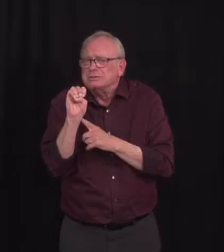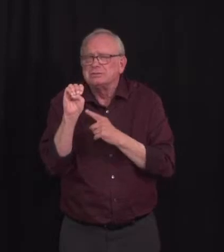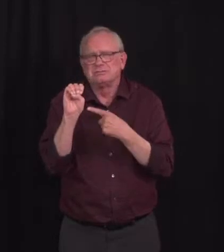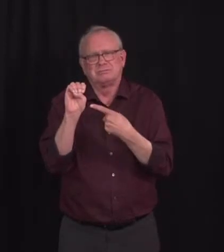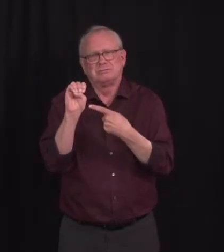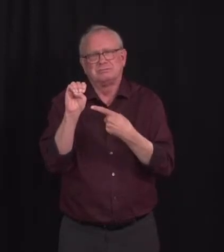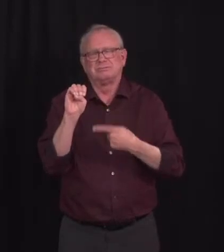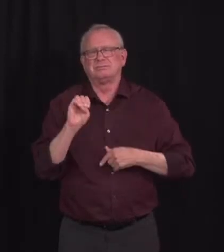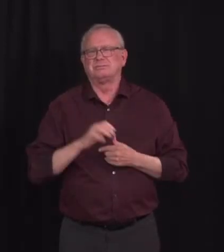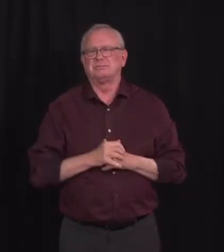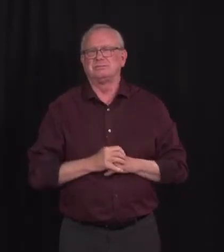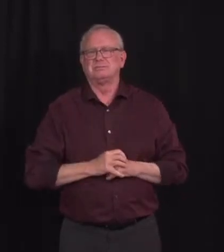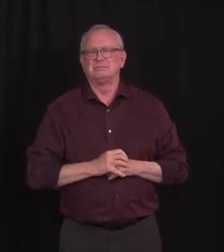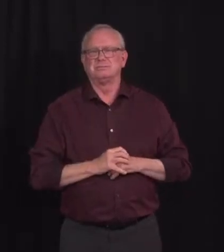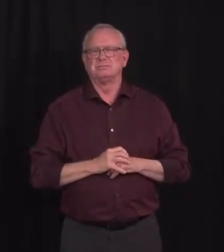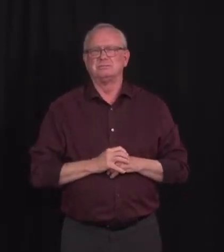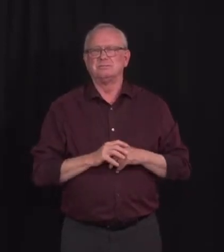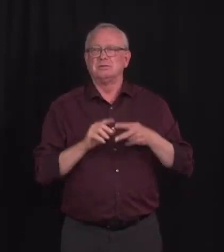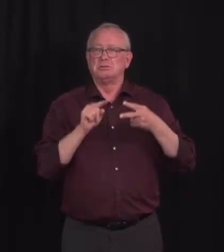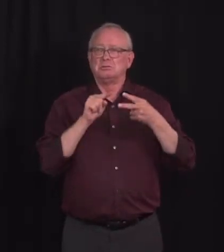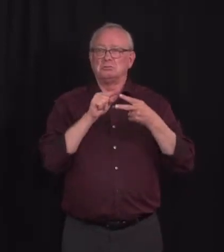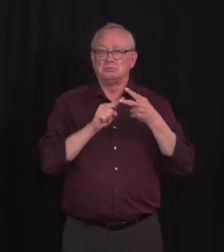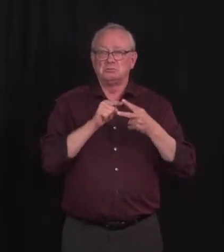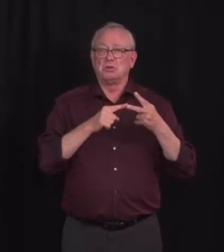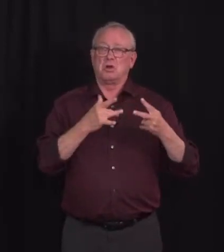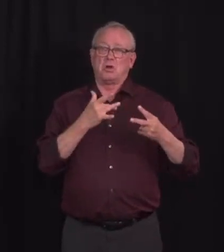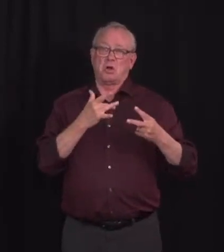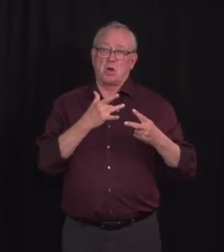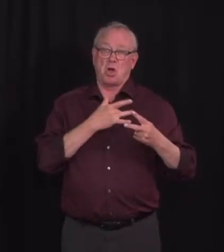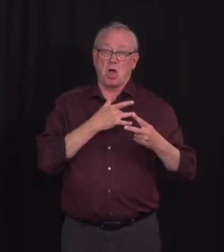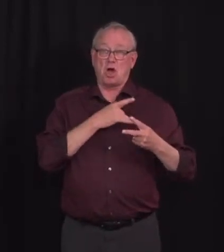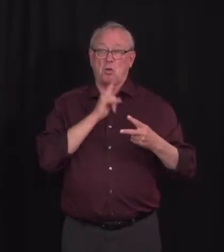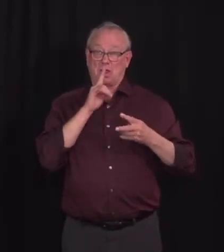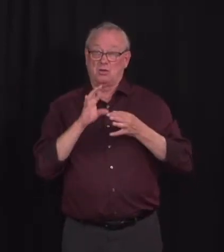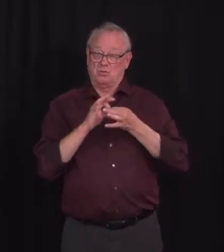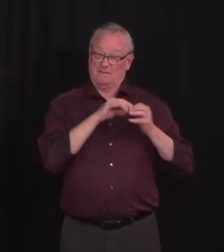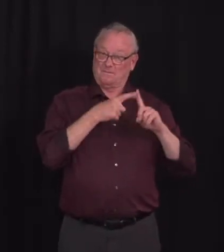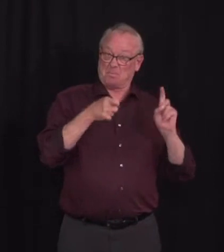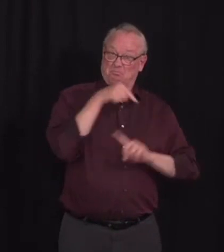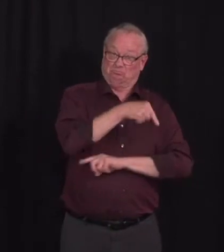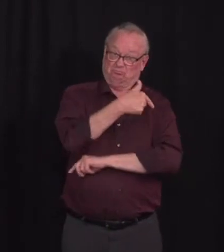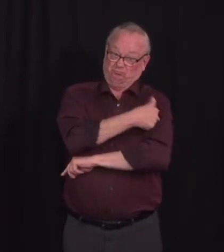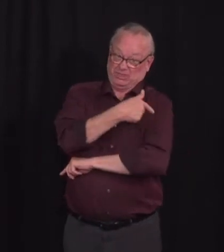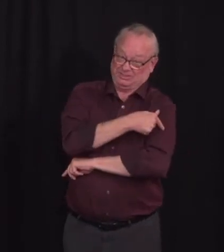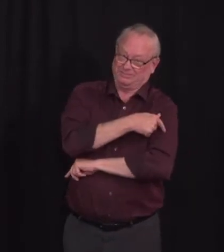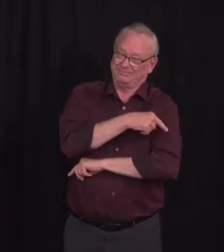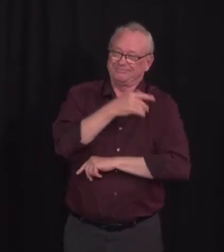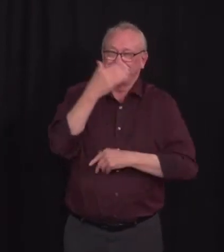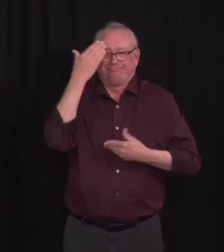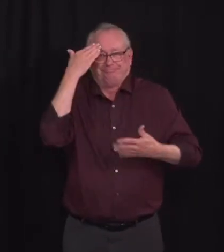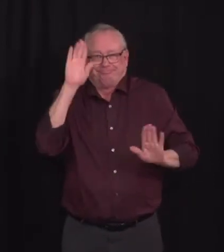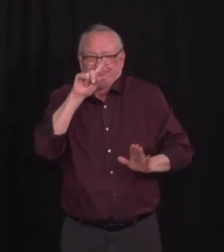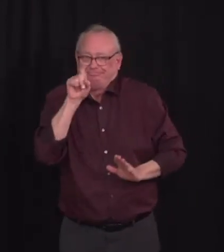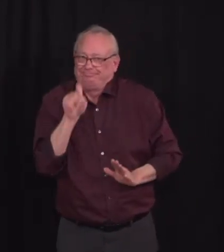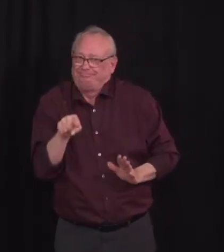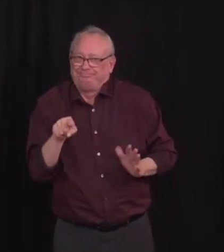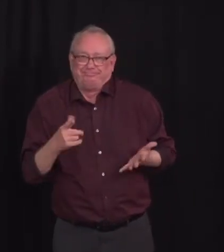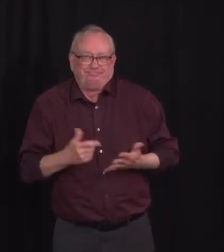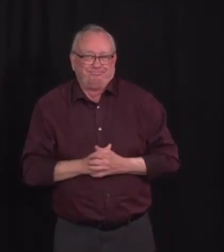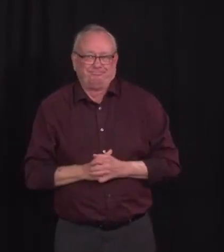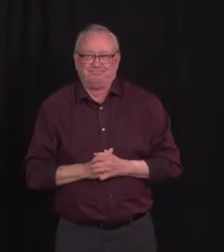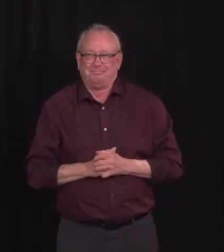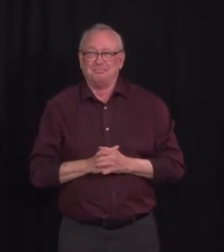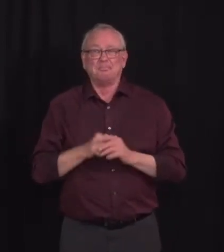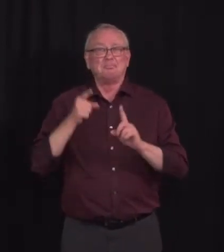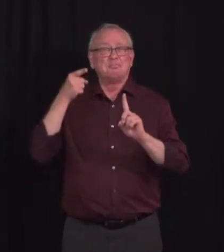yet what link, if any, is with vaccines. The bottom line is the vaccines we have save lives. They